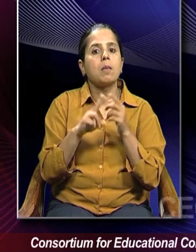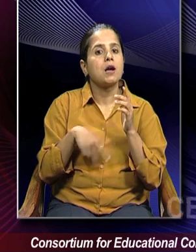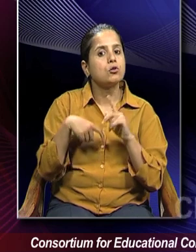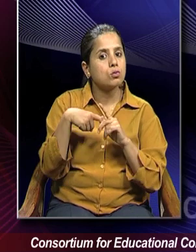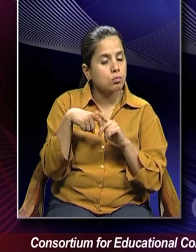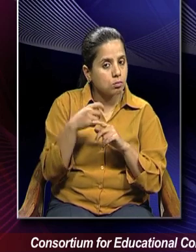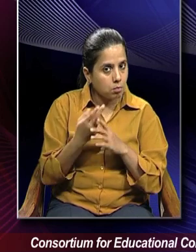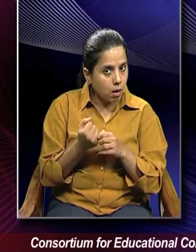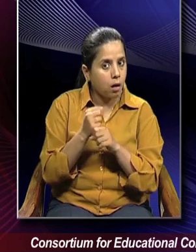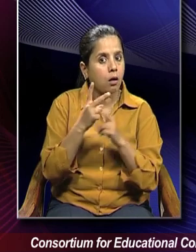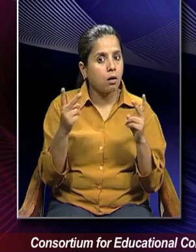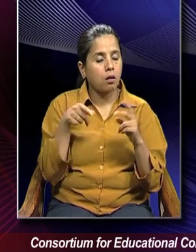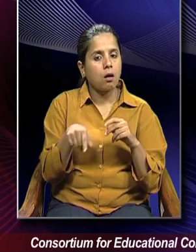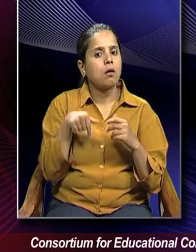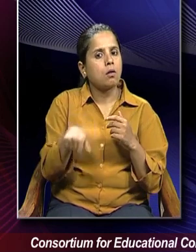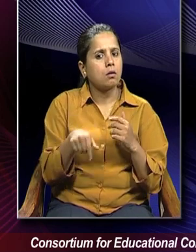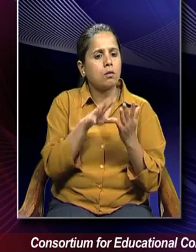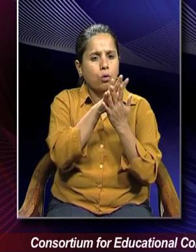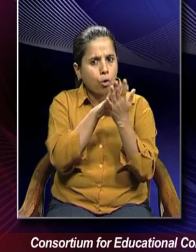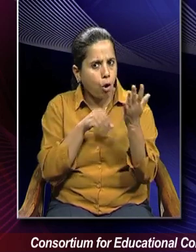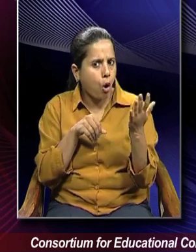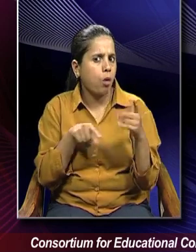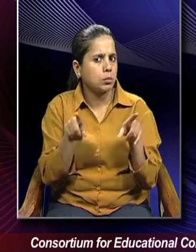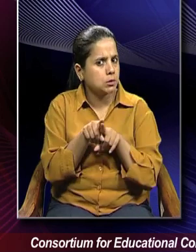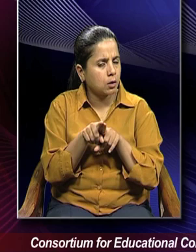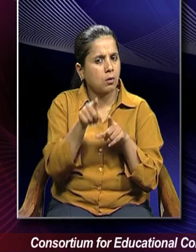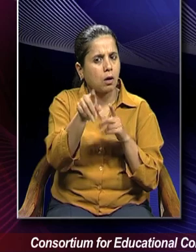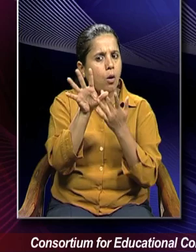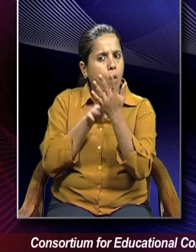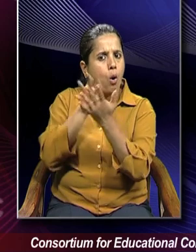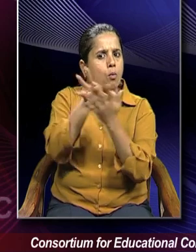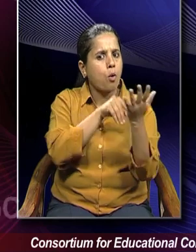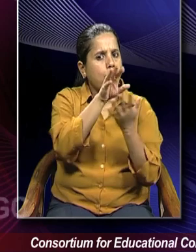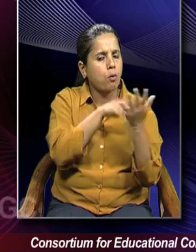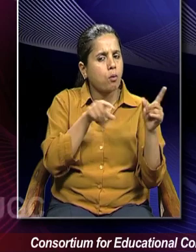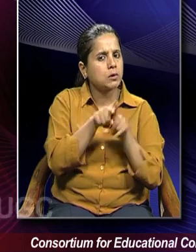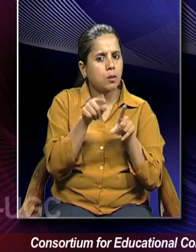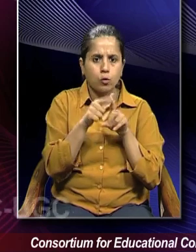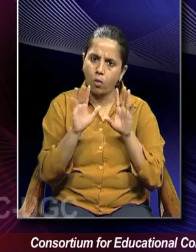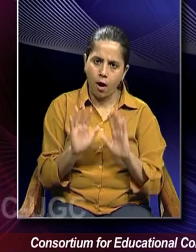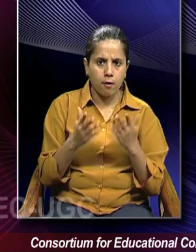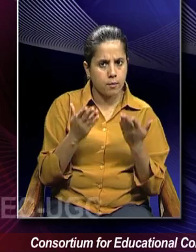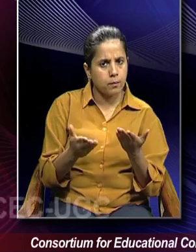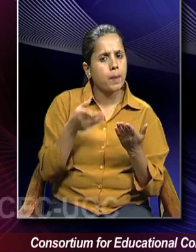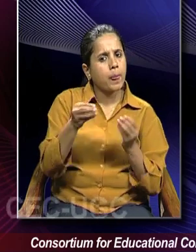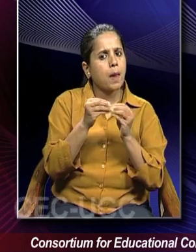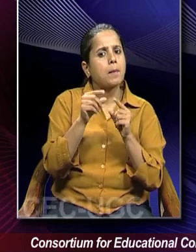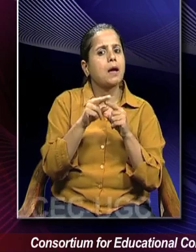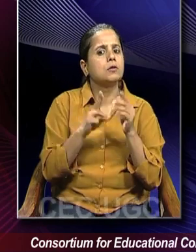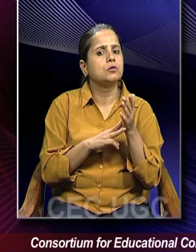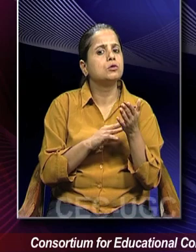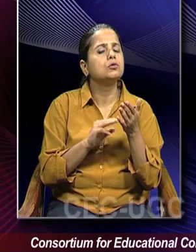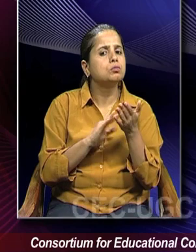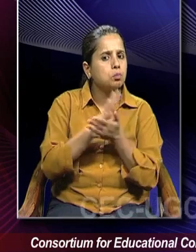of imitation and replication, that you are imitating others, you are replicating others if you are doing the benchmarking. But